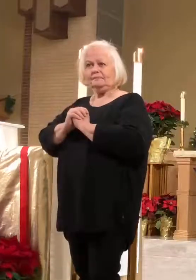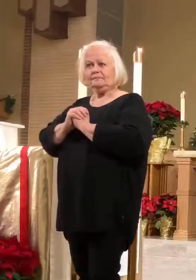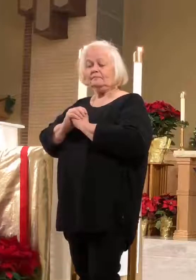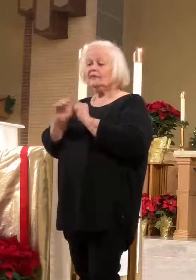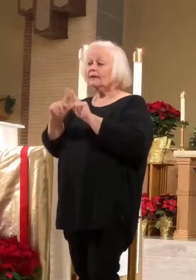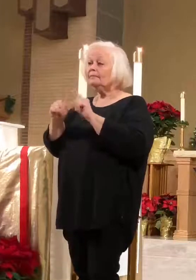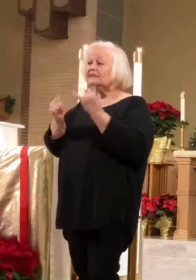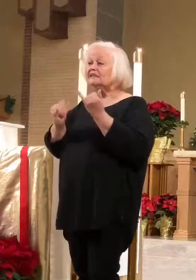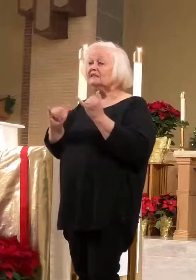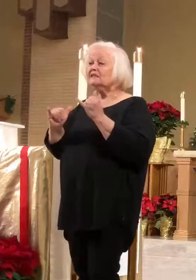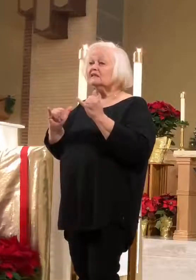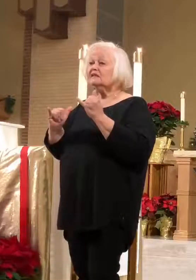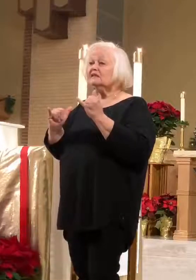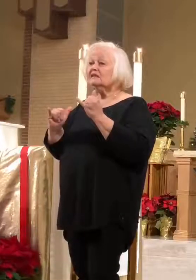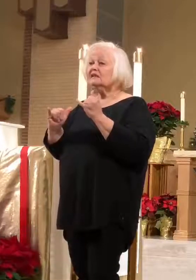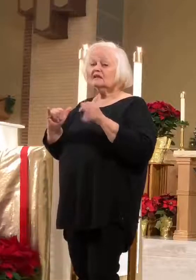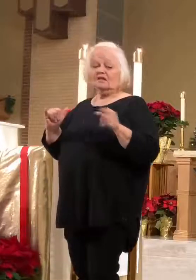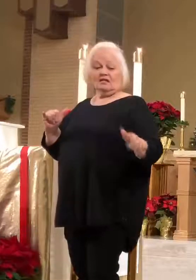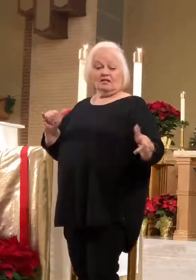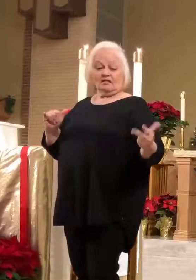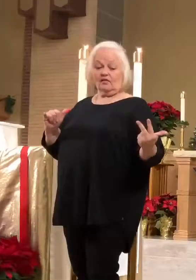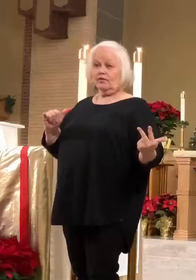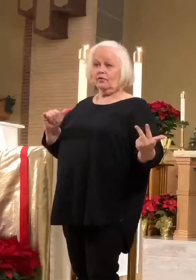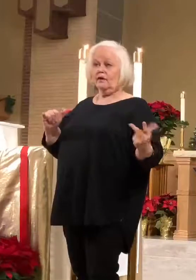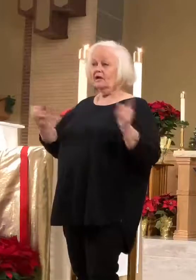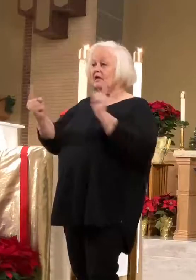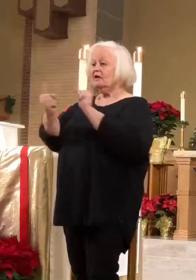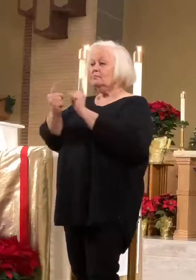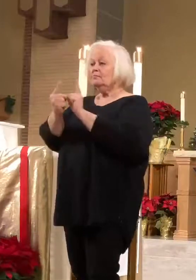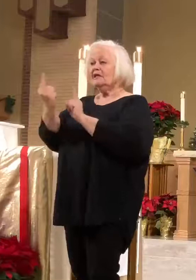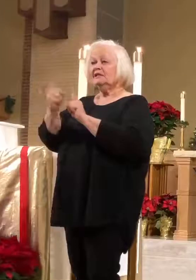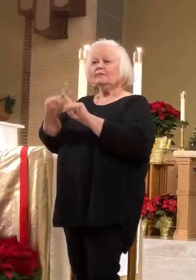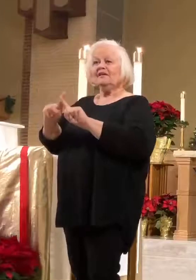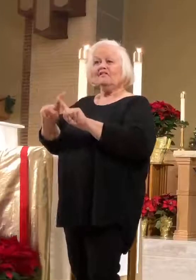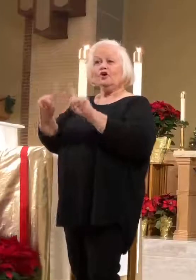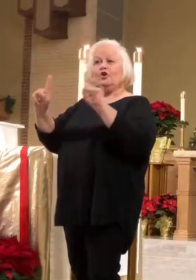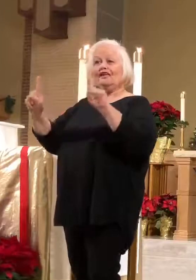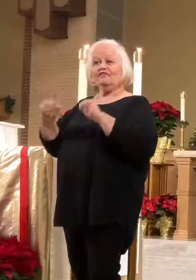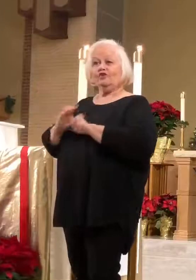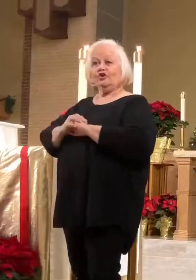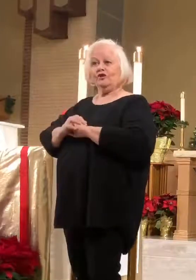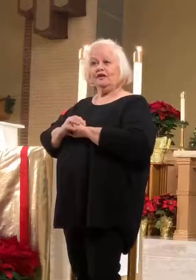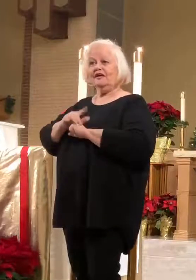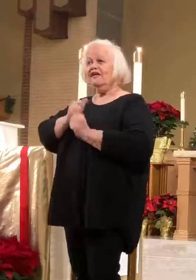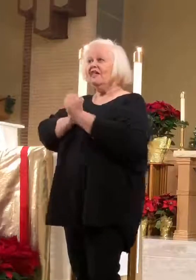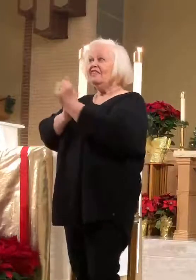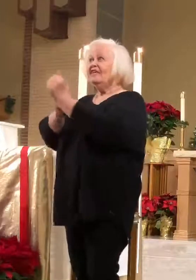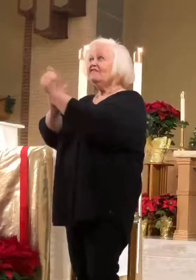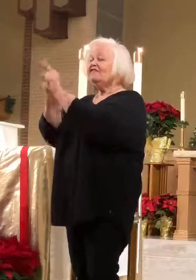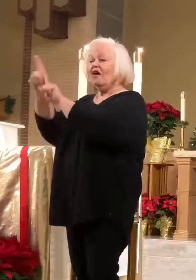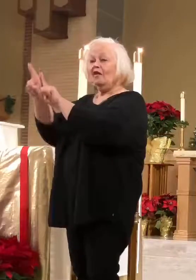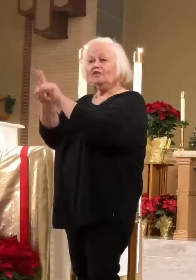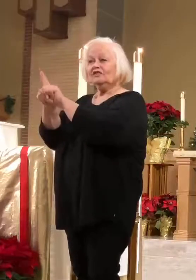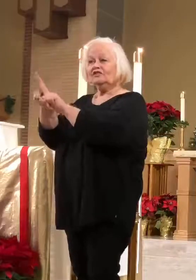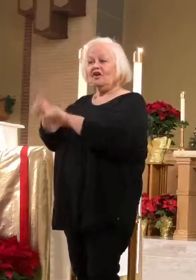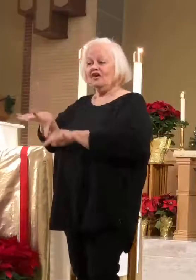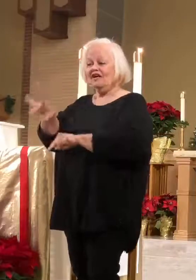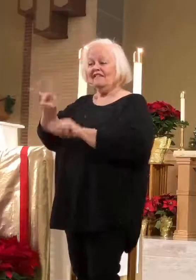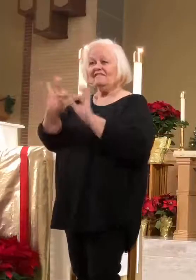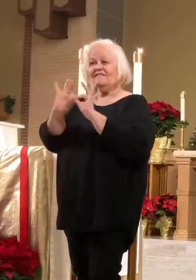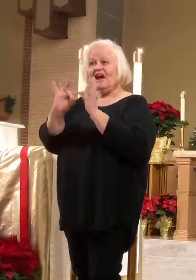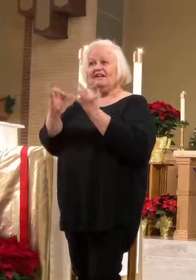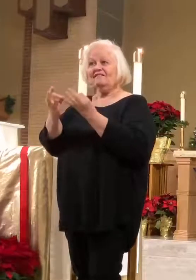But yet, the Magi encounter something very different. They follow a star and they find a